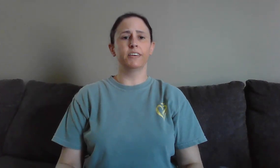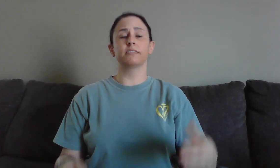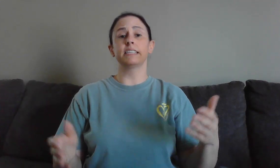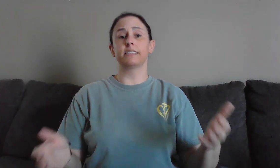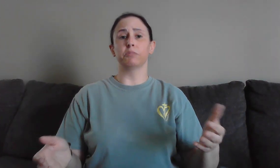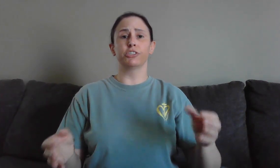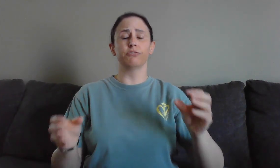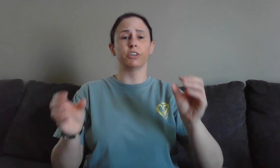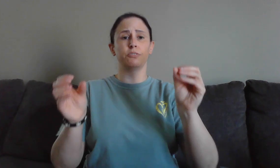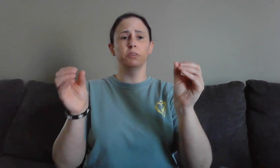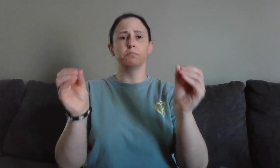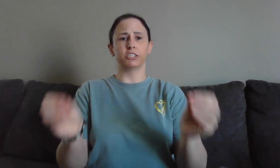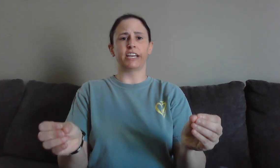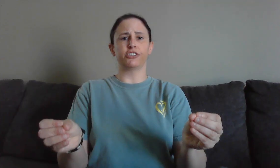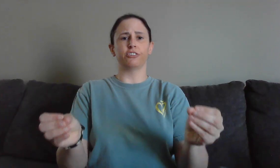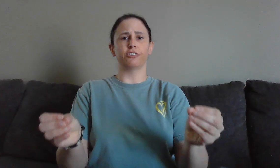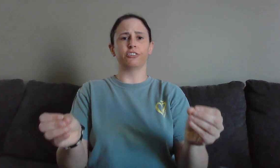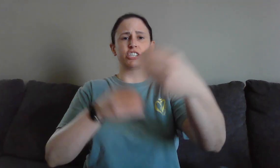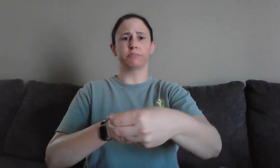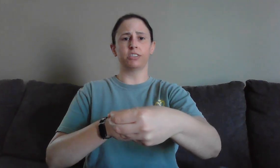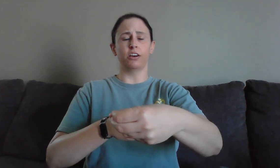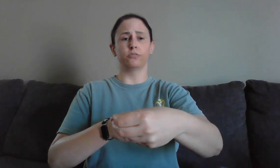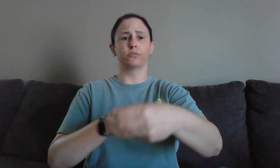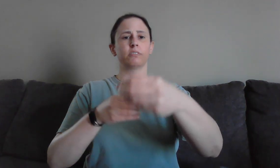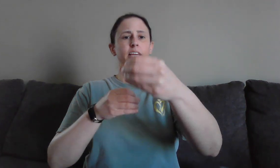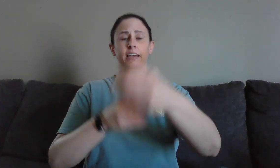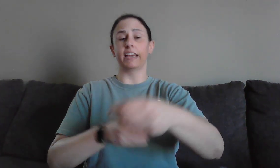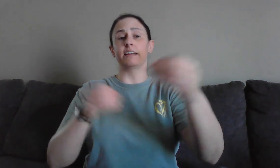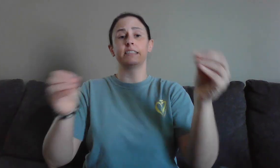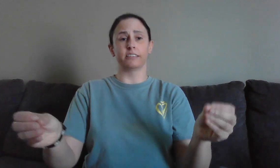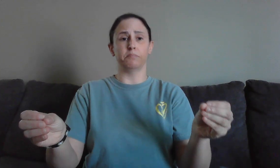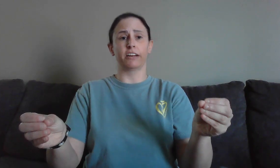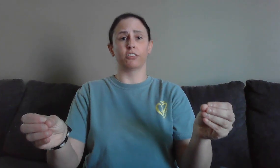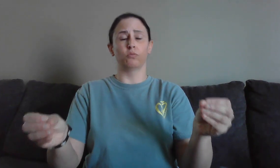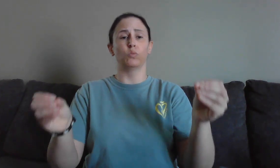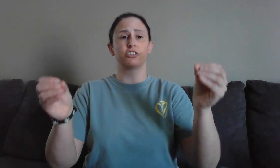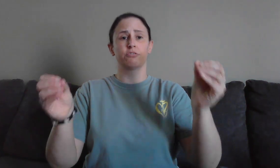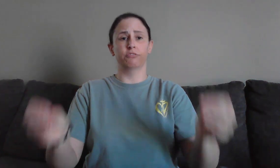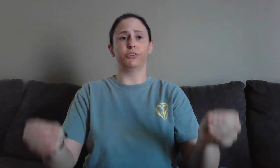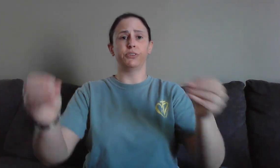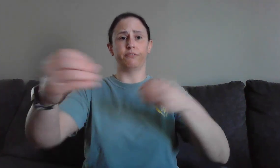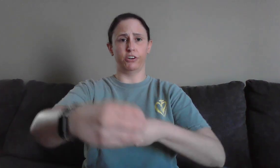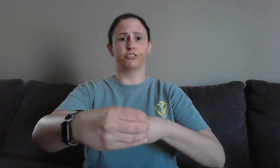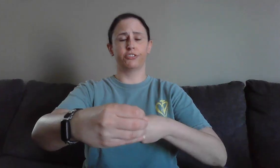Office, it's similar to room, but change your hand shapes to O's. And again, it doesn't matter which you do first.